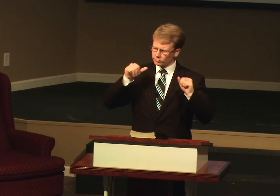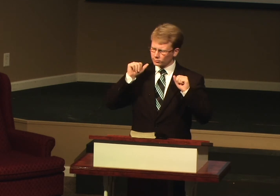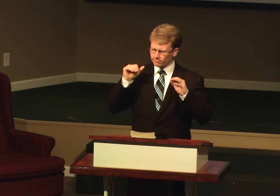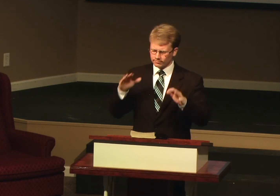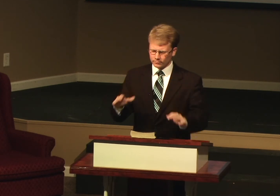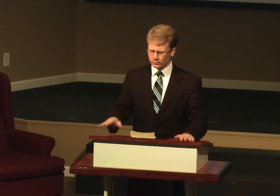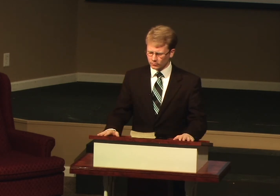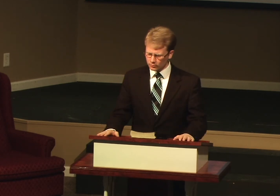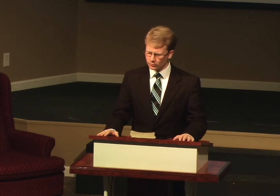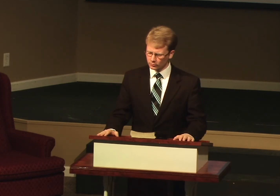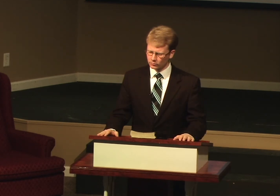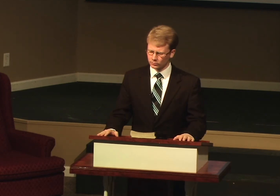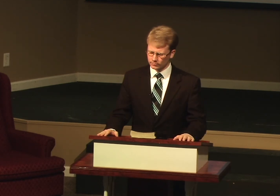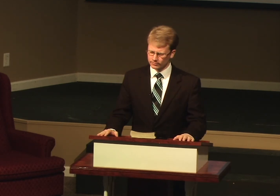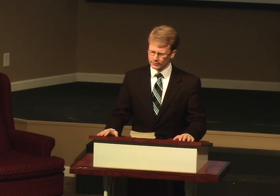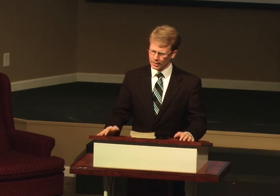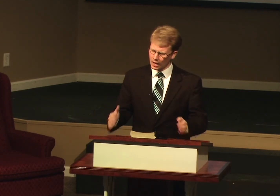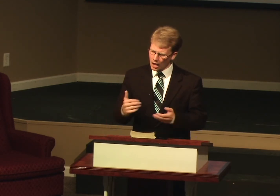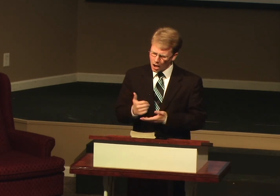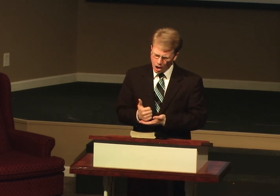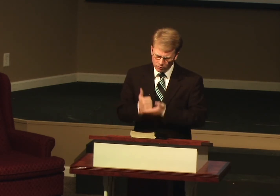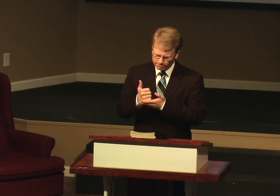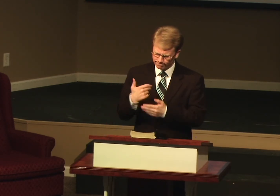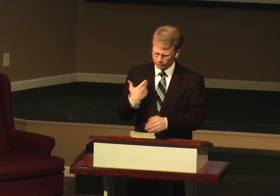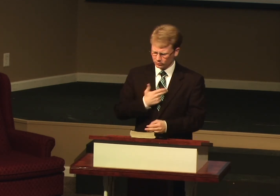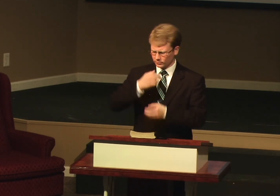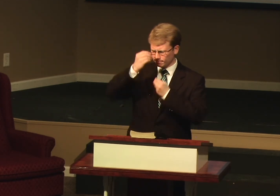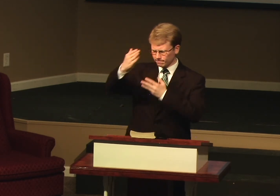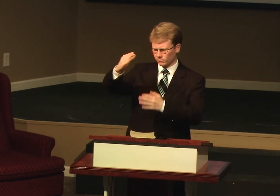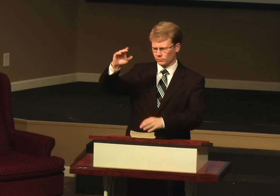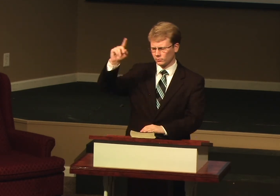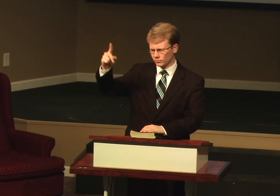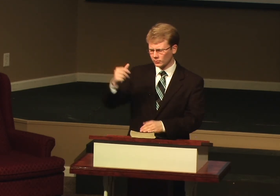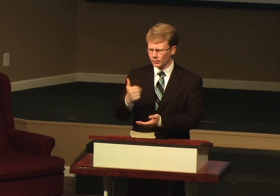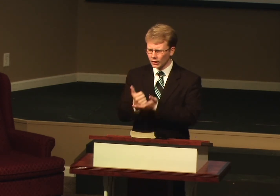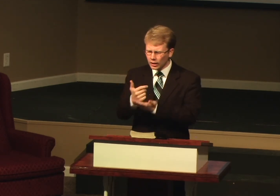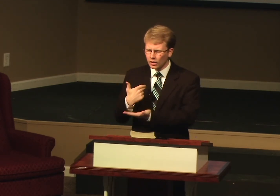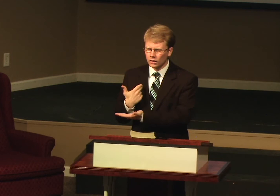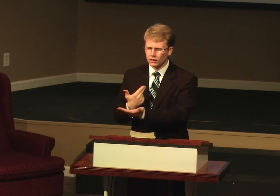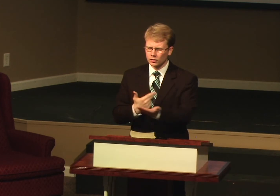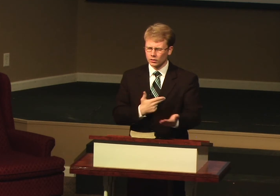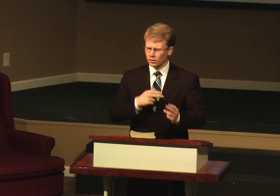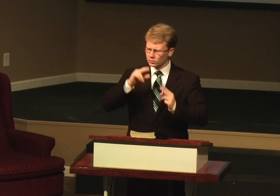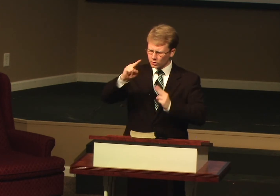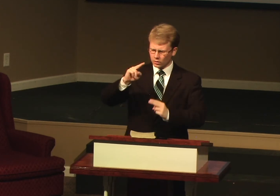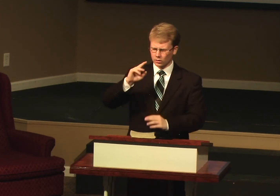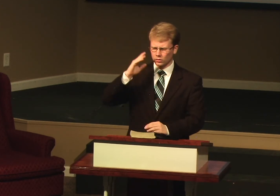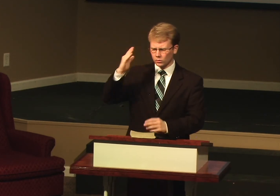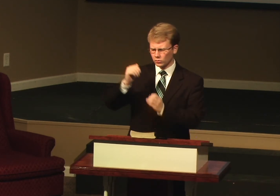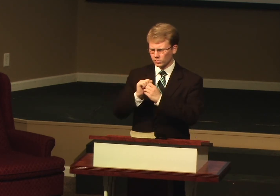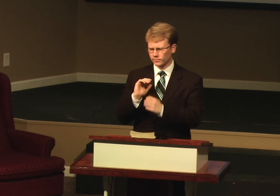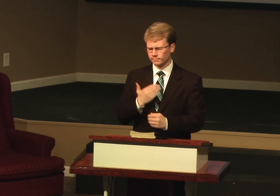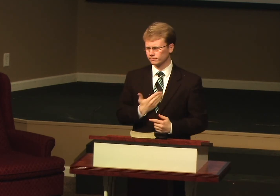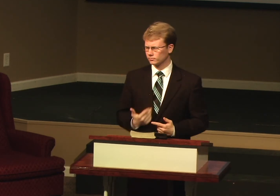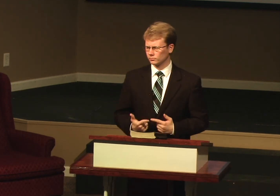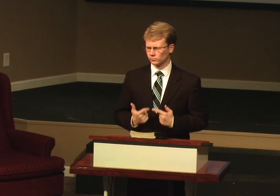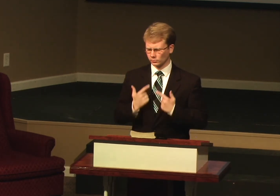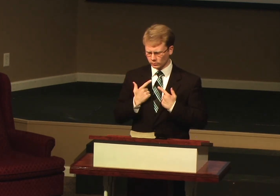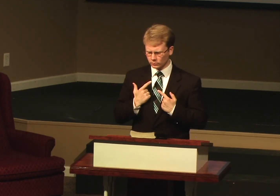Lord, You've given us so many blessings. Help us to obey You. Help us to honor You